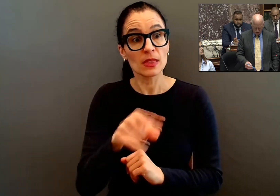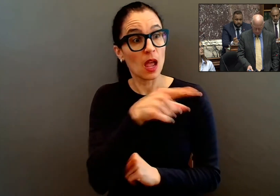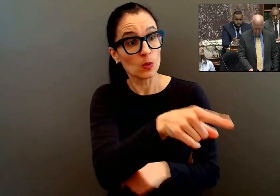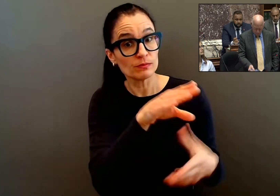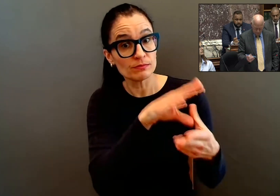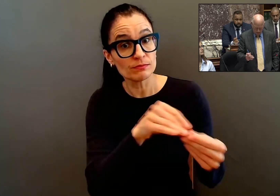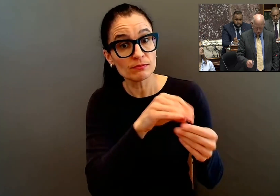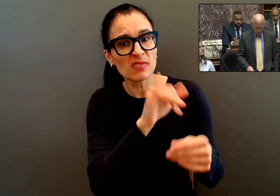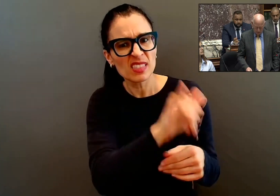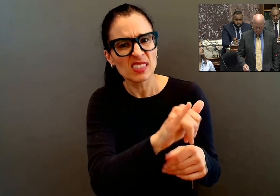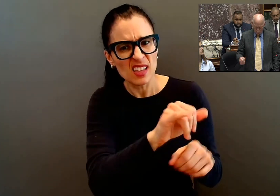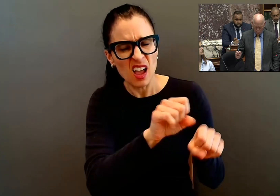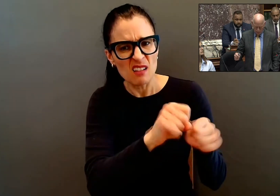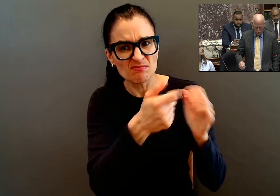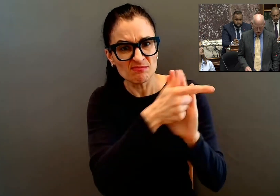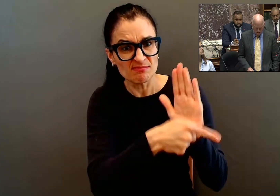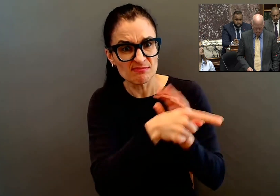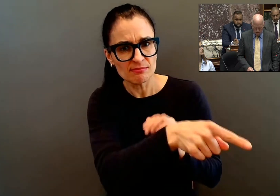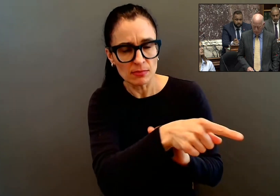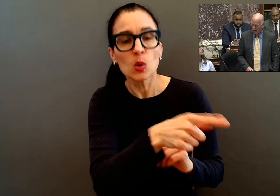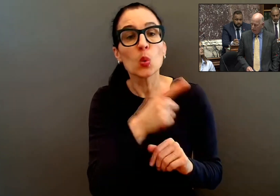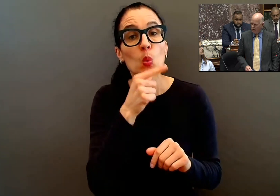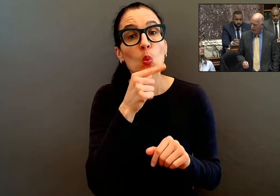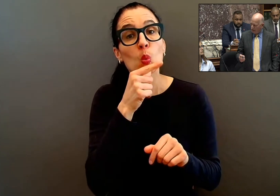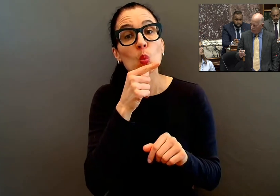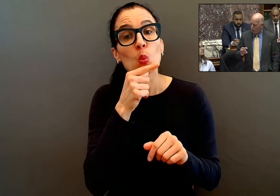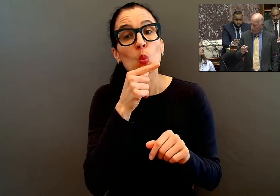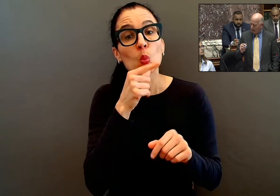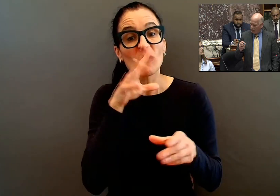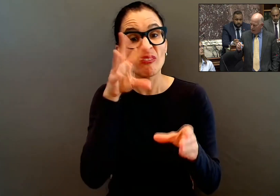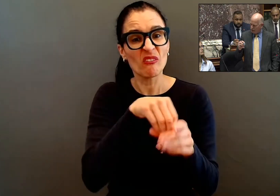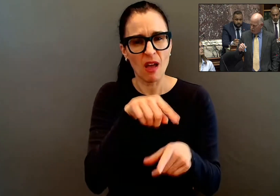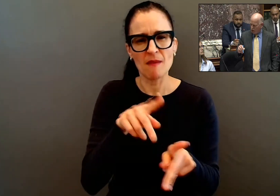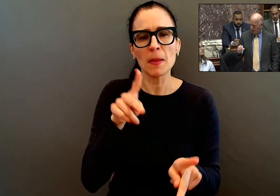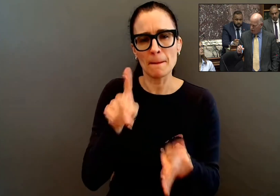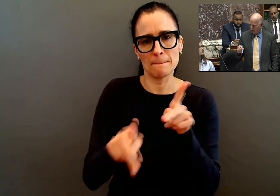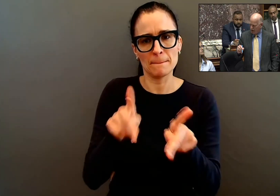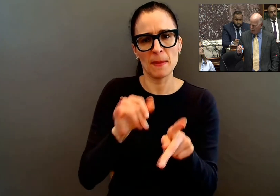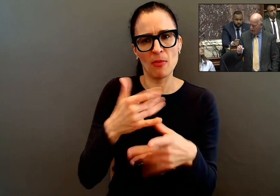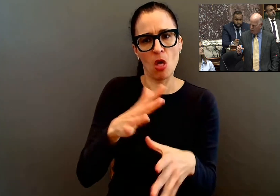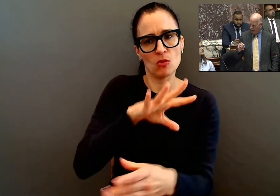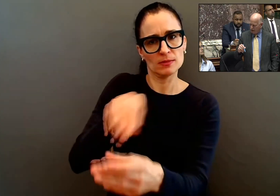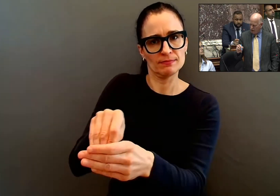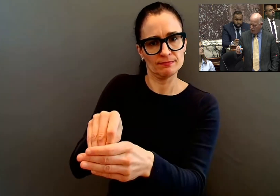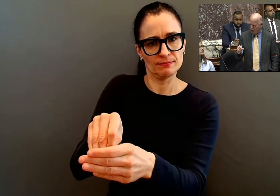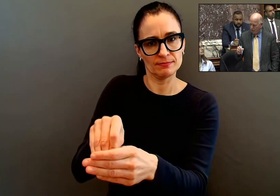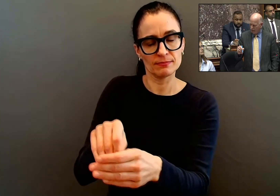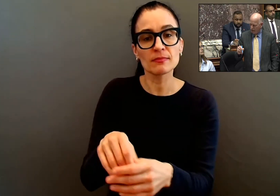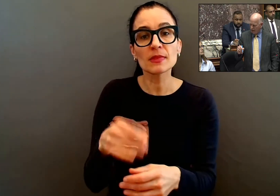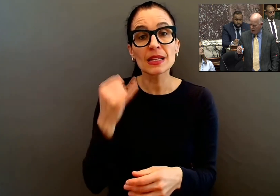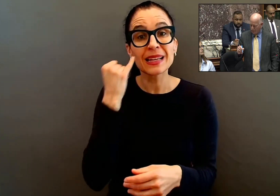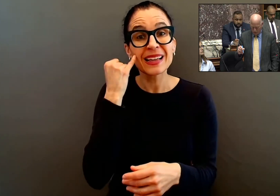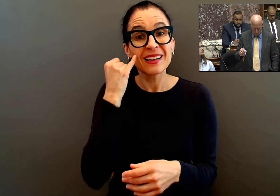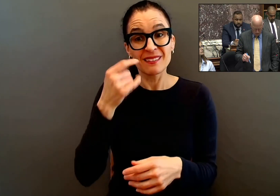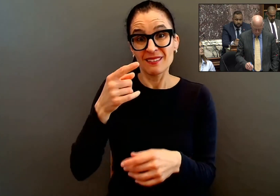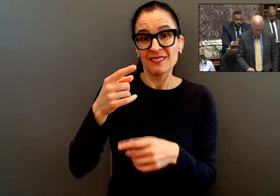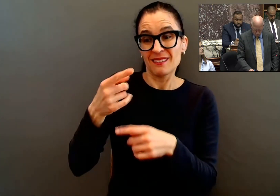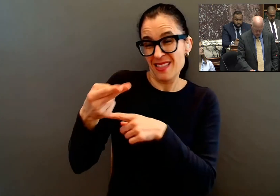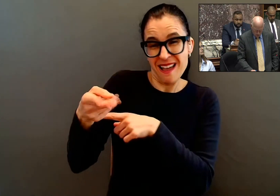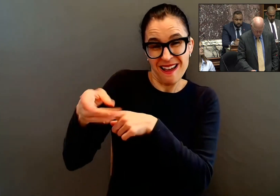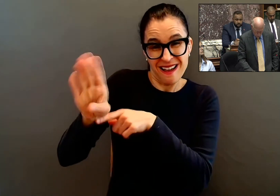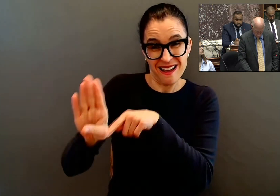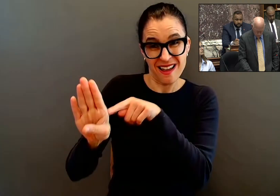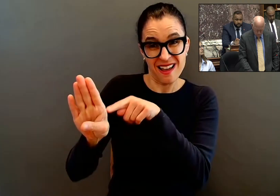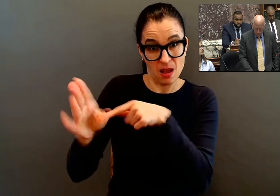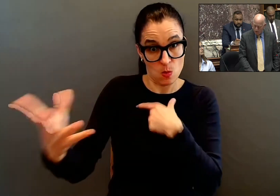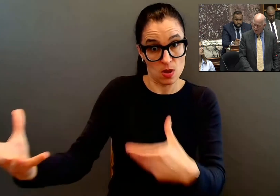them, in this case, the Revoy hub, then we get to monitor them and we get to curb their behavior. That's a